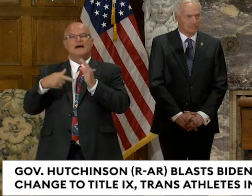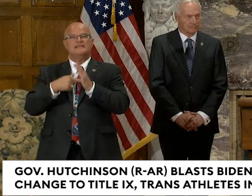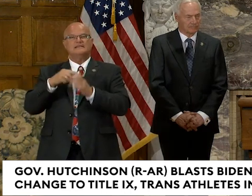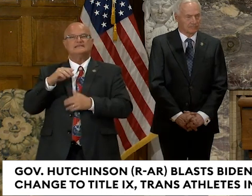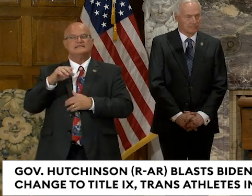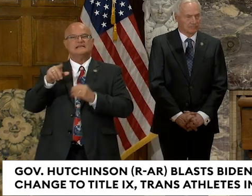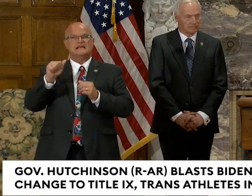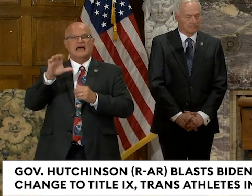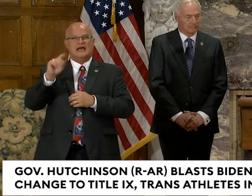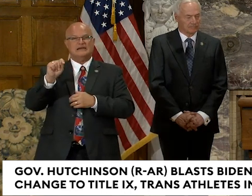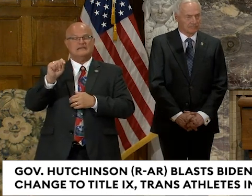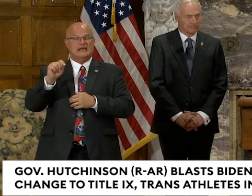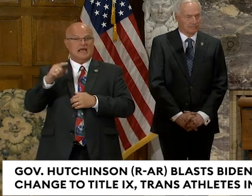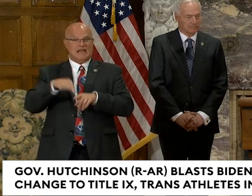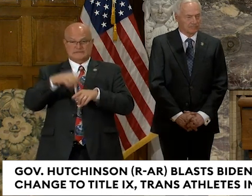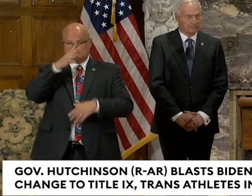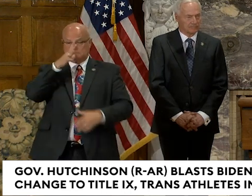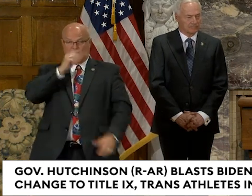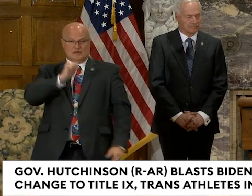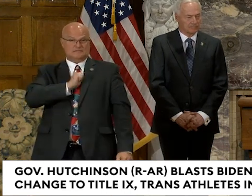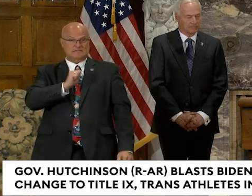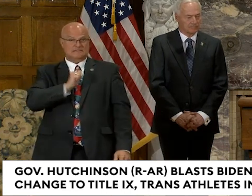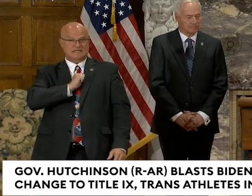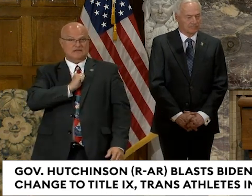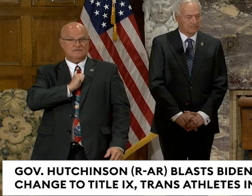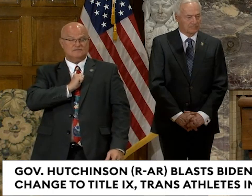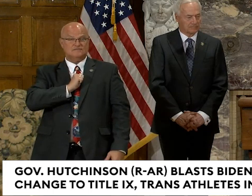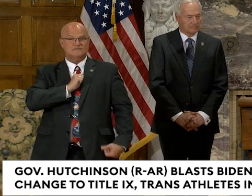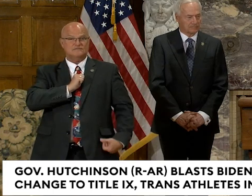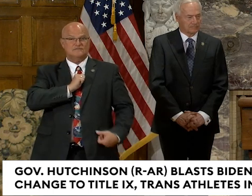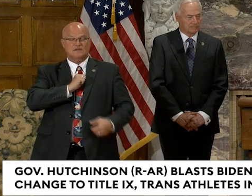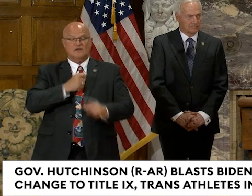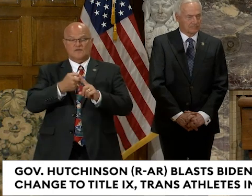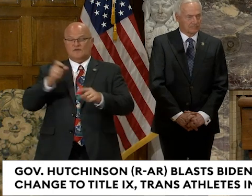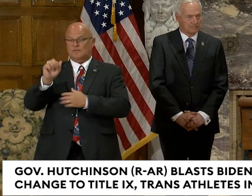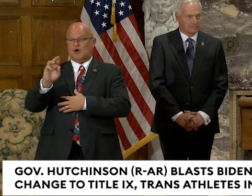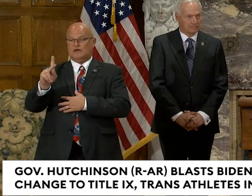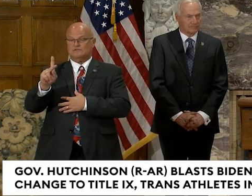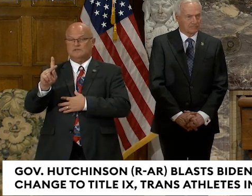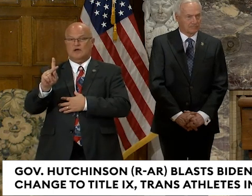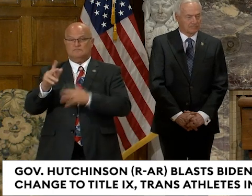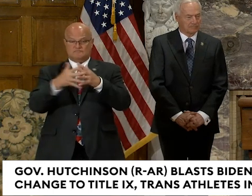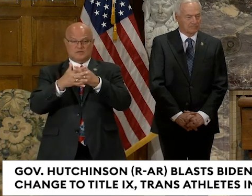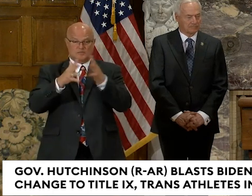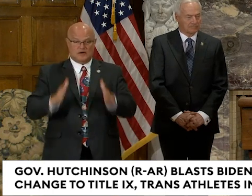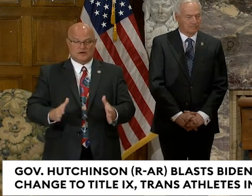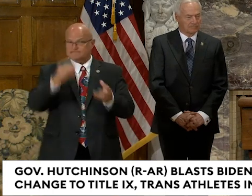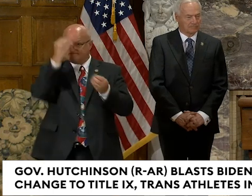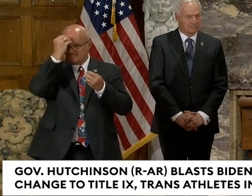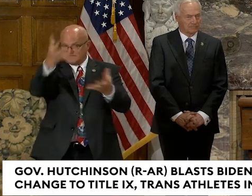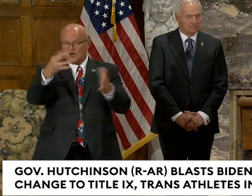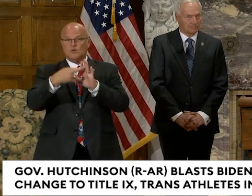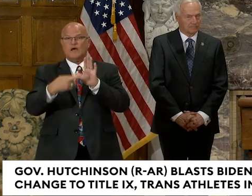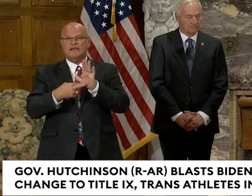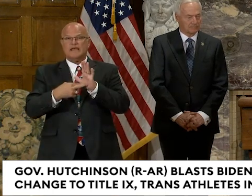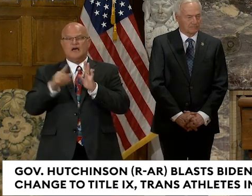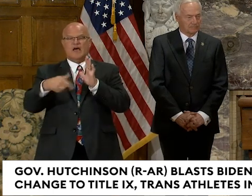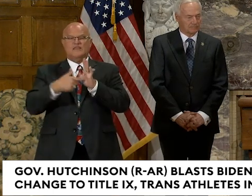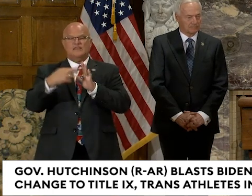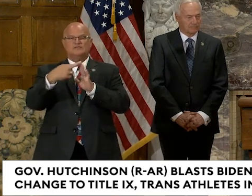Act. And as a mom, as an Arkansan, as an American, I'm going to tell you that right now, this rule